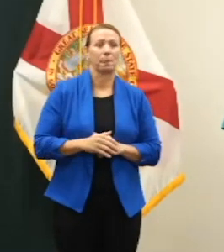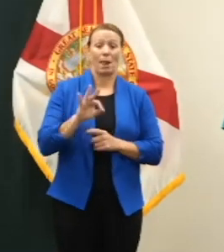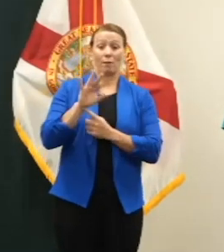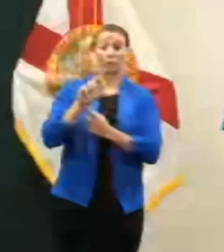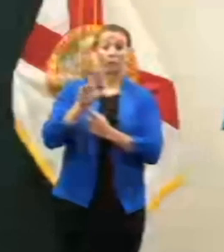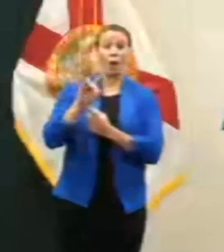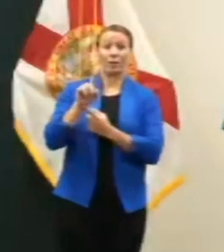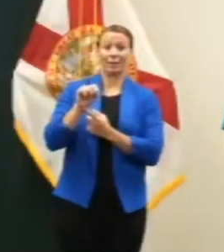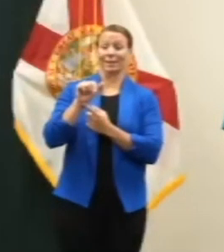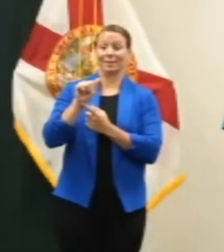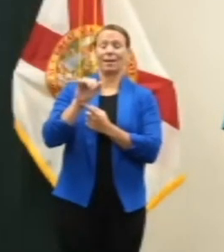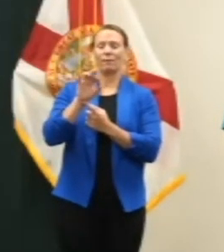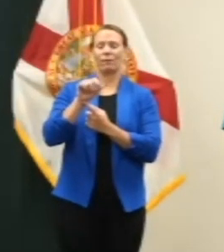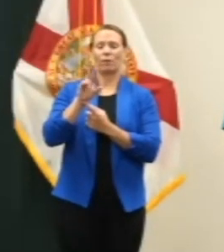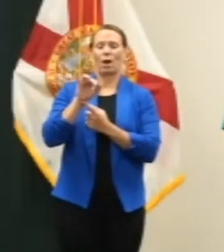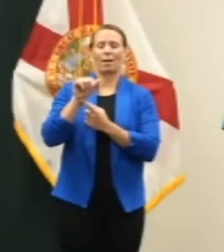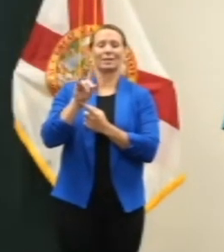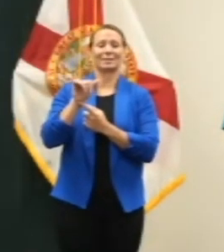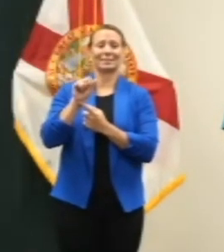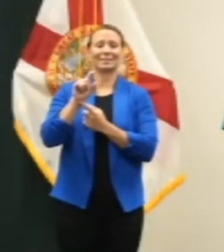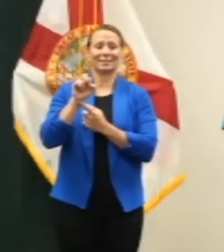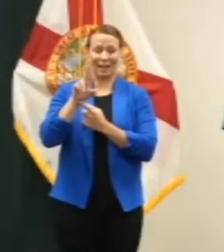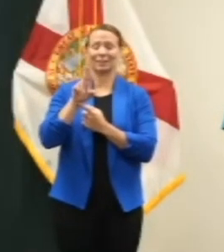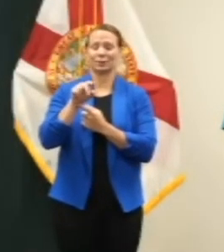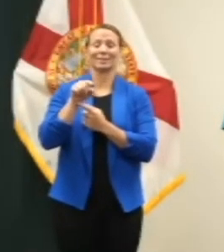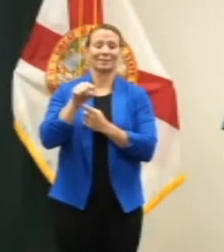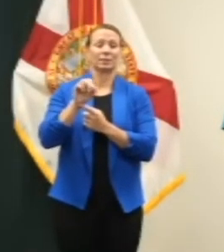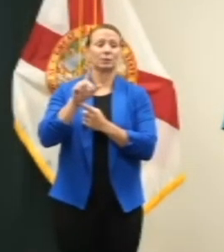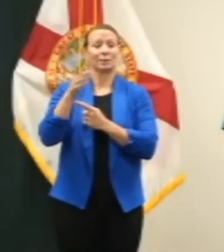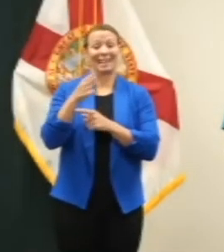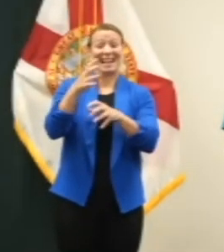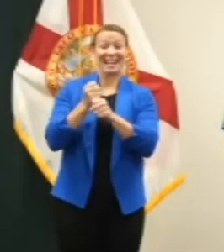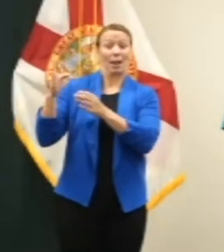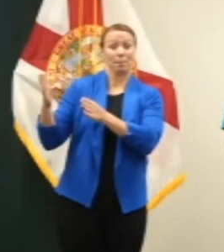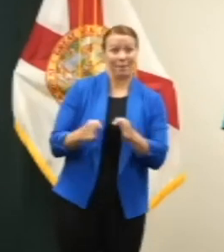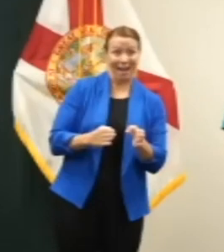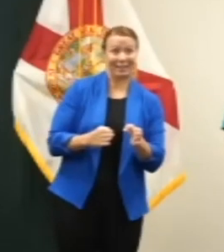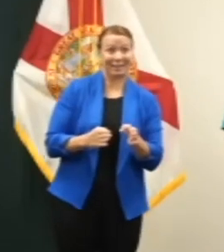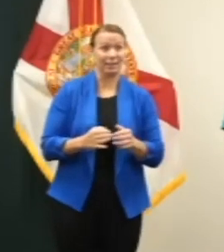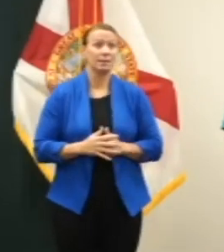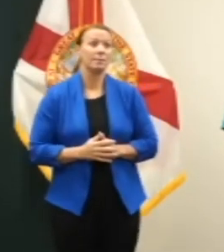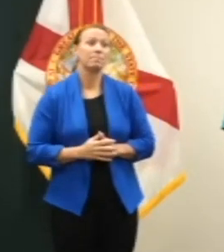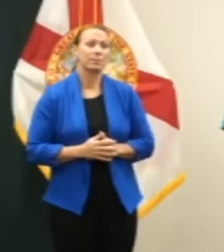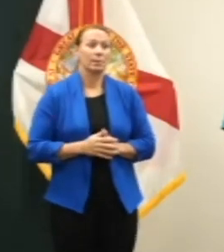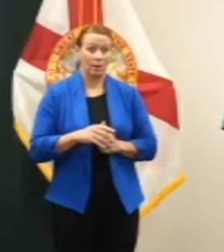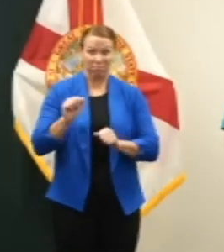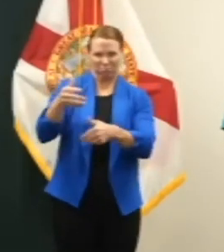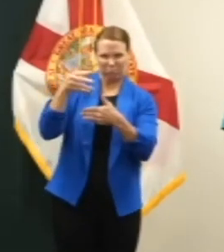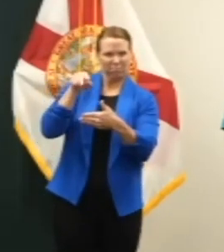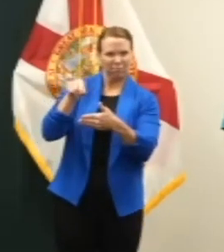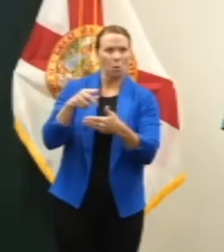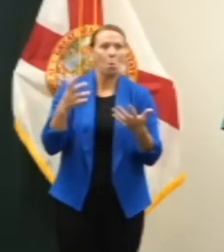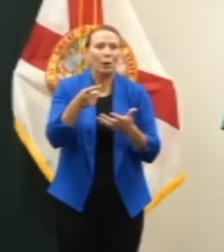floridadisaster.org/get-a-plan if you have any questions about what you need to do to prepare. You still have time to get what you need today and even for